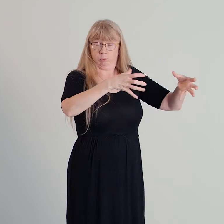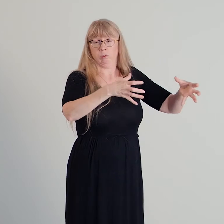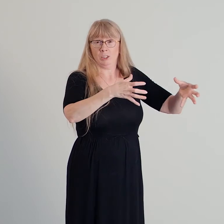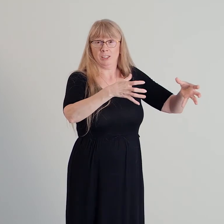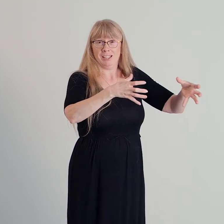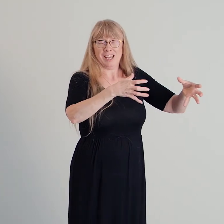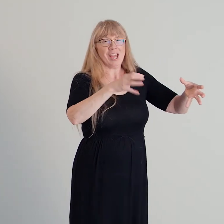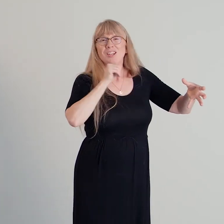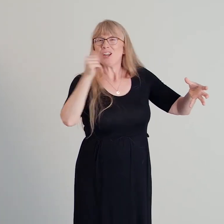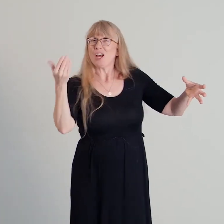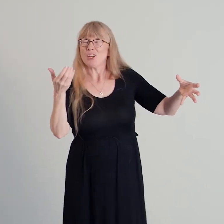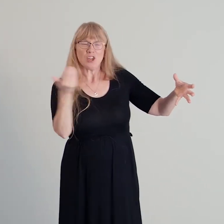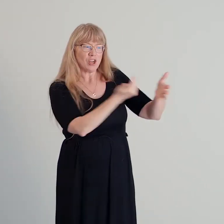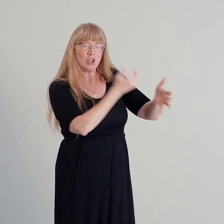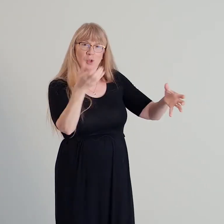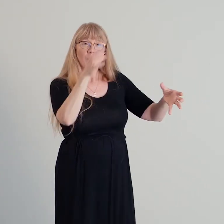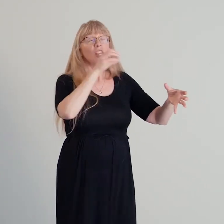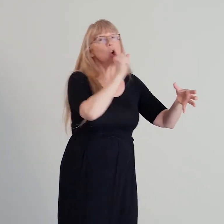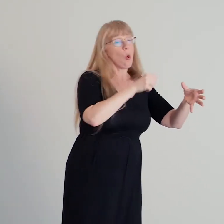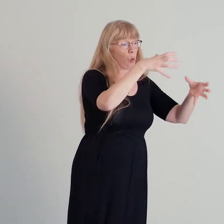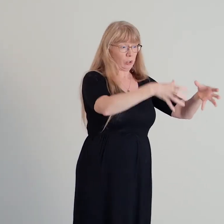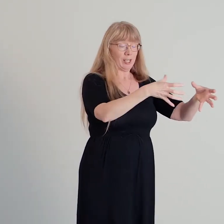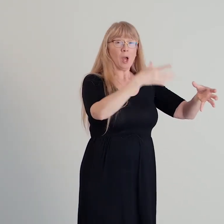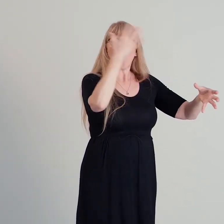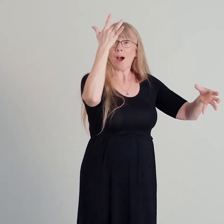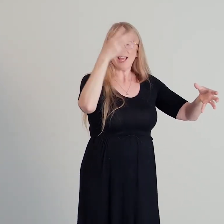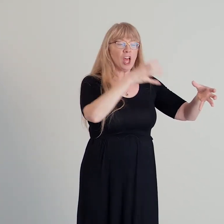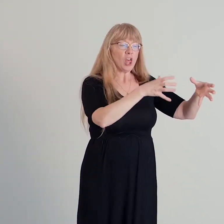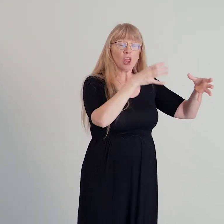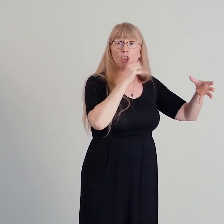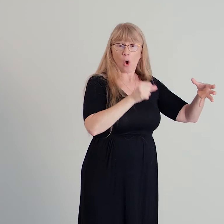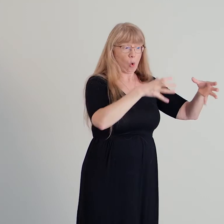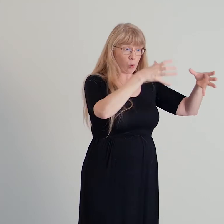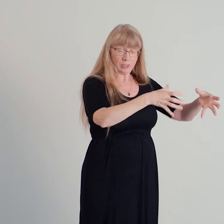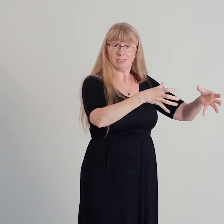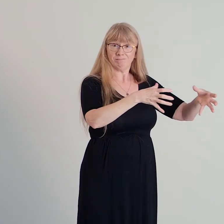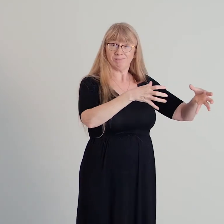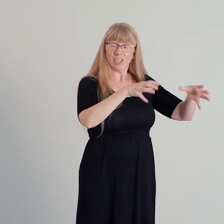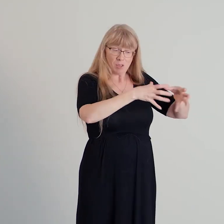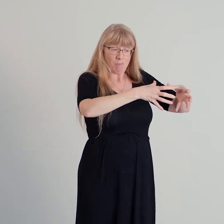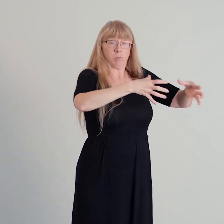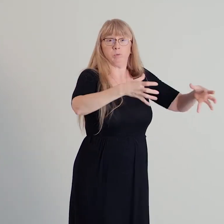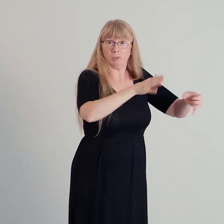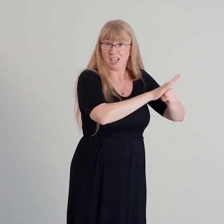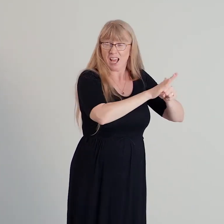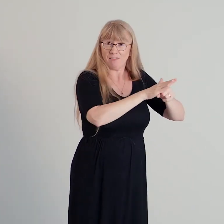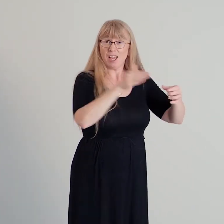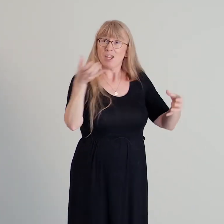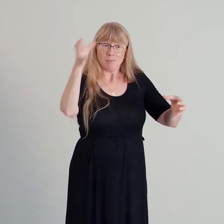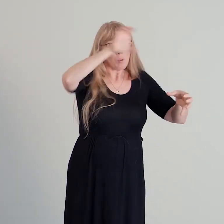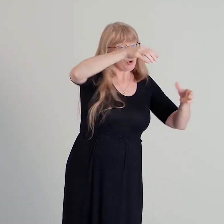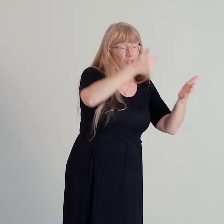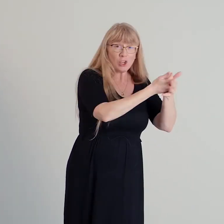don't put new wine into the old wineskin because the old one had already stretched enough. And if you put new wine